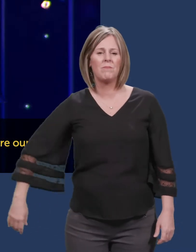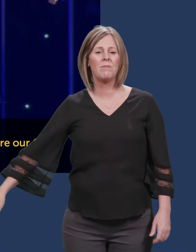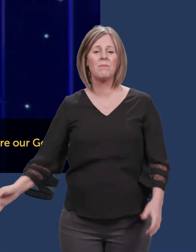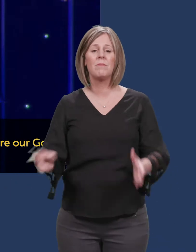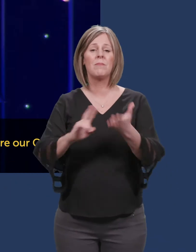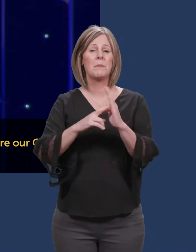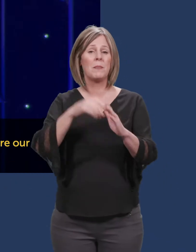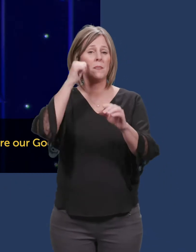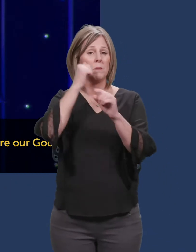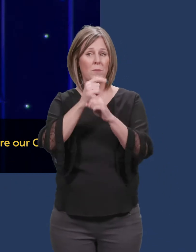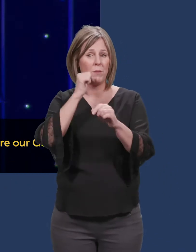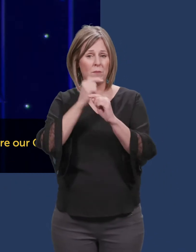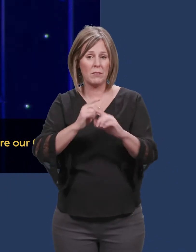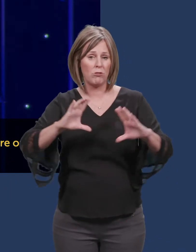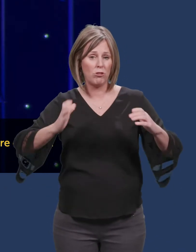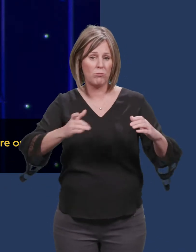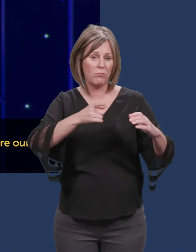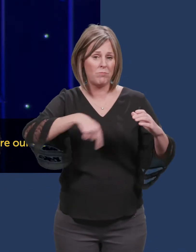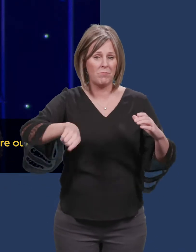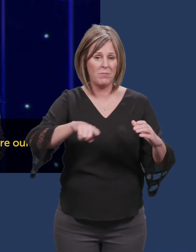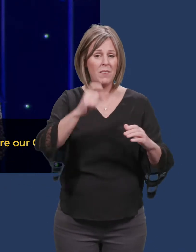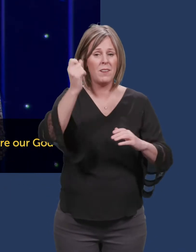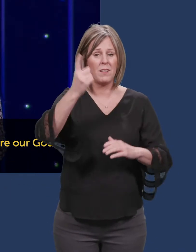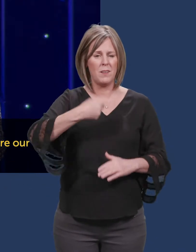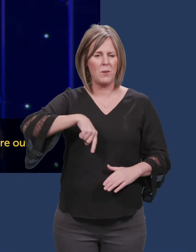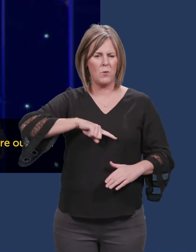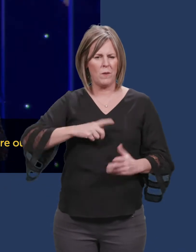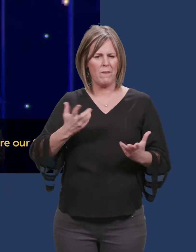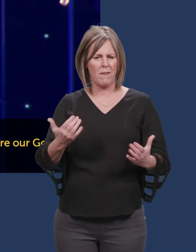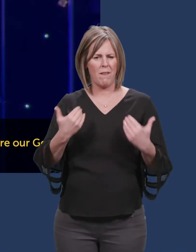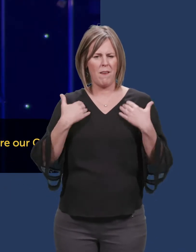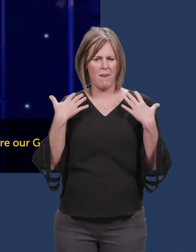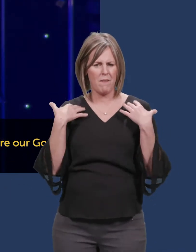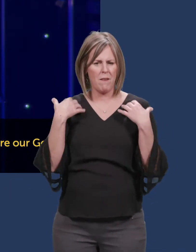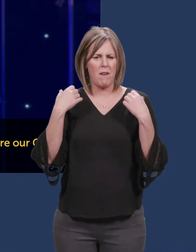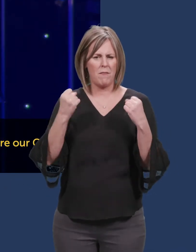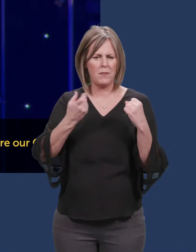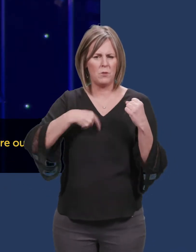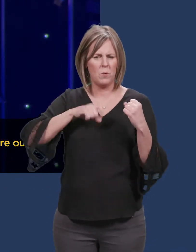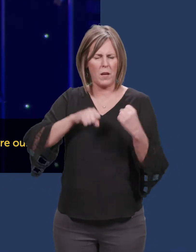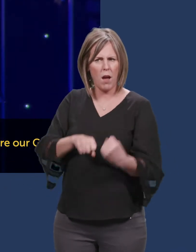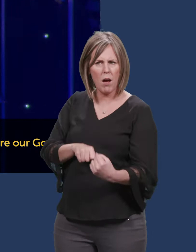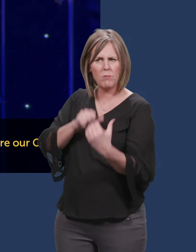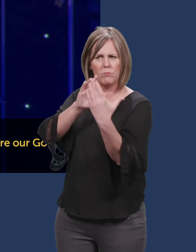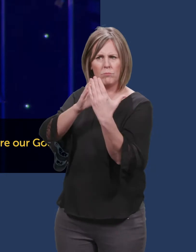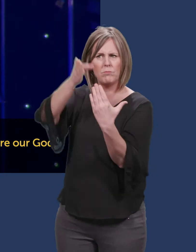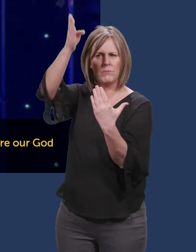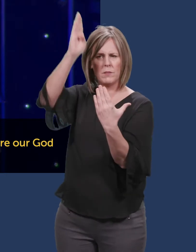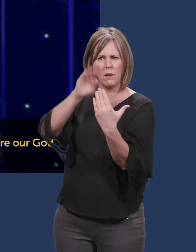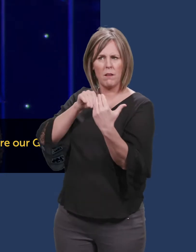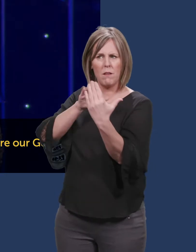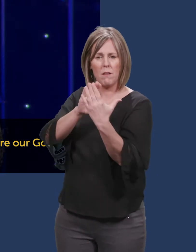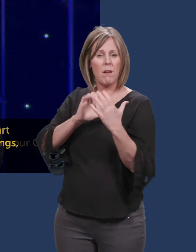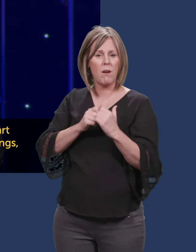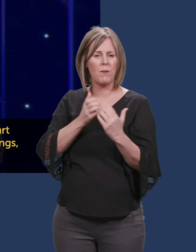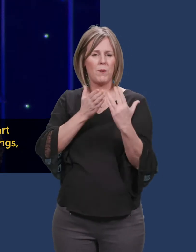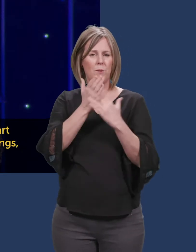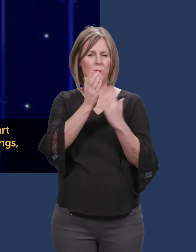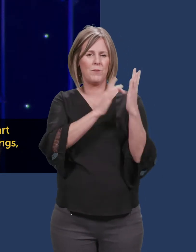Therefore, brothers and sisters, since we have confidence to come before our God by the blood of